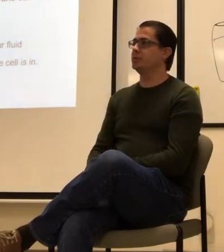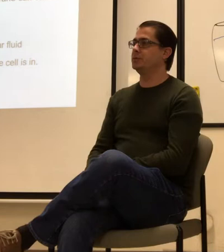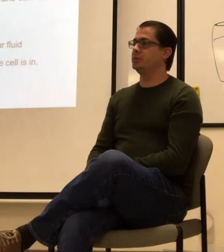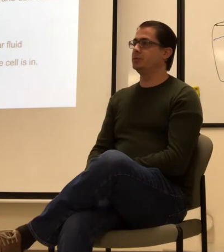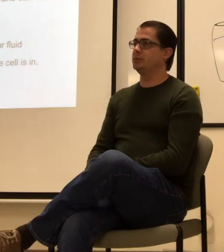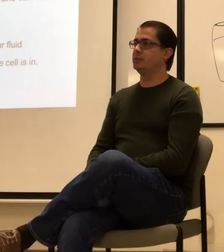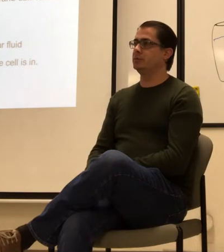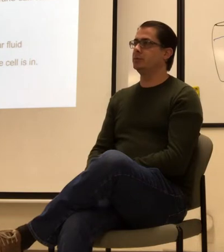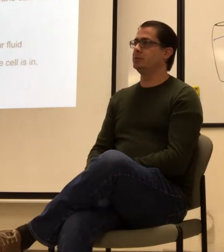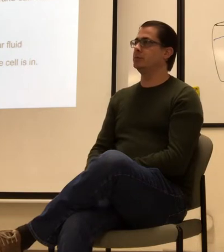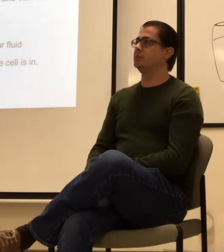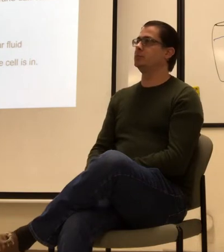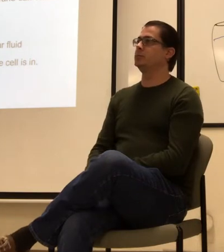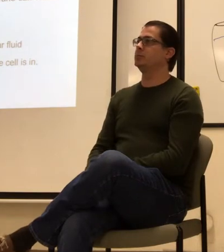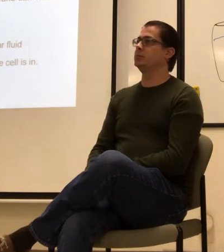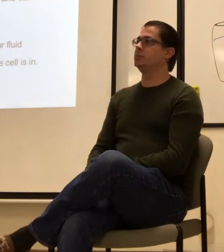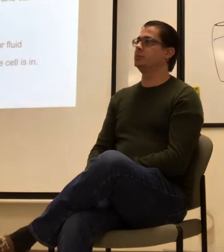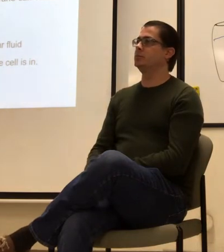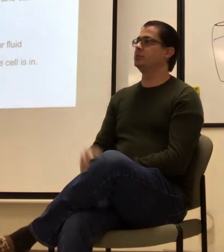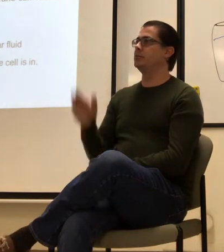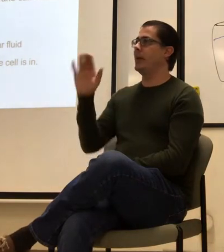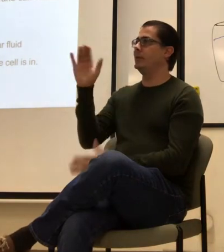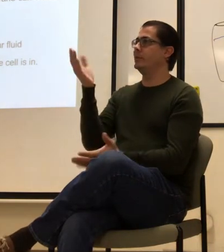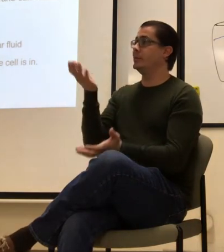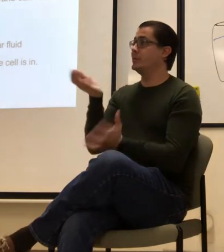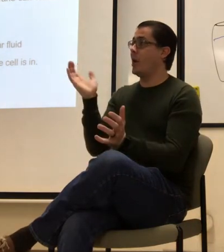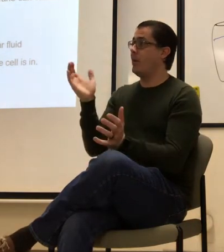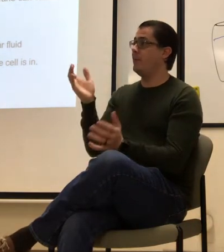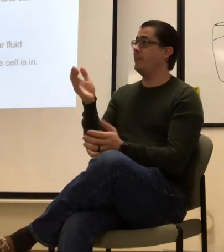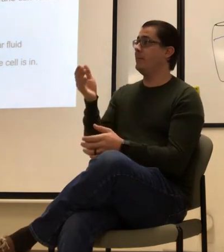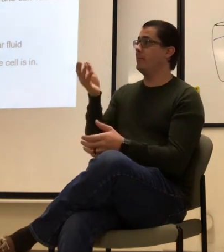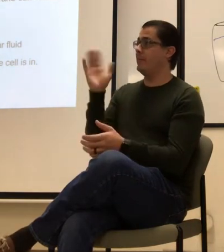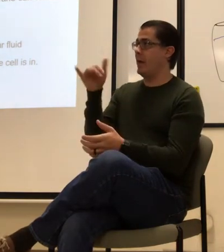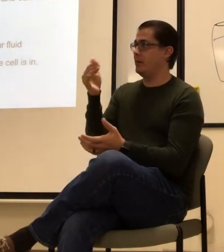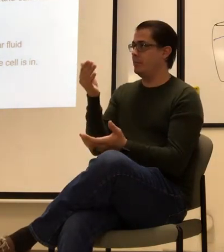The something in it, the stuff, is soluble.